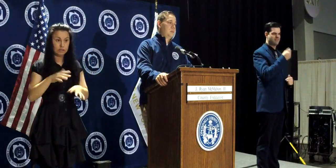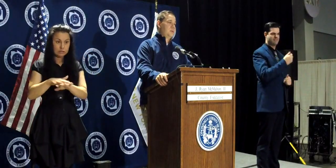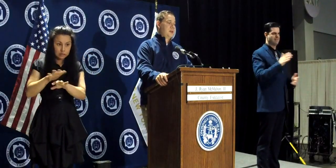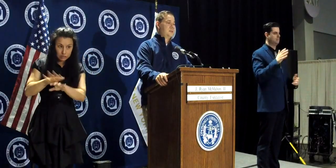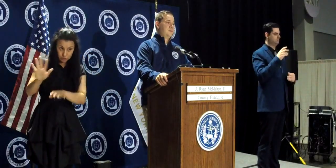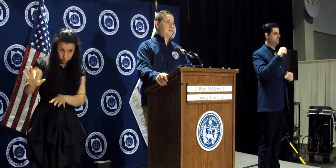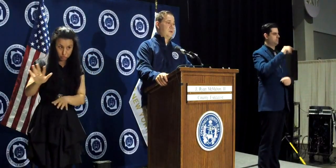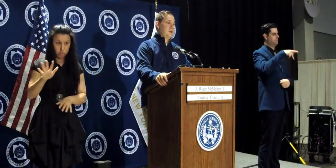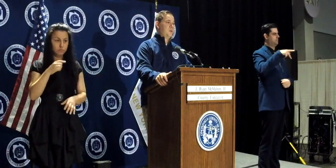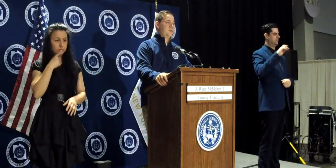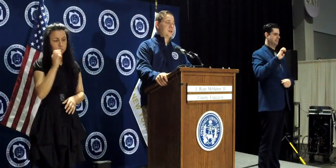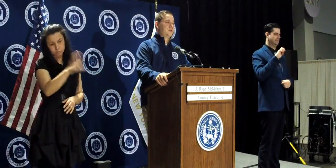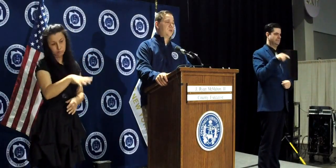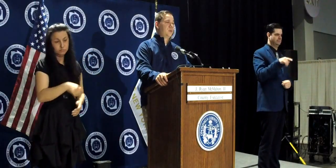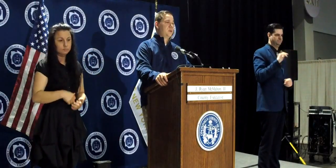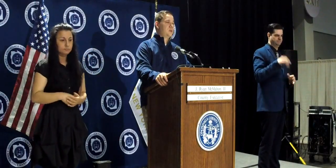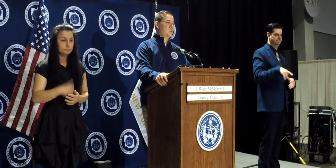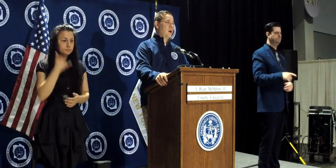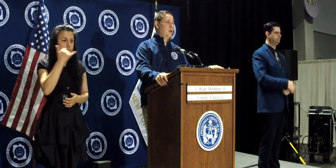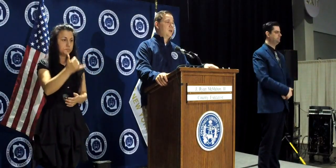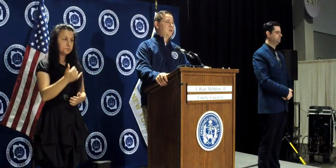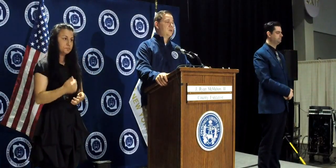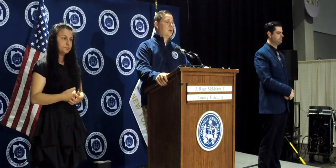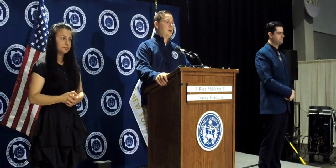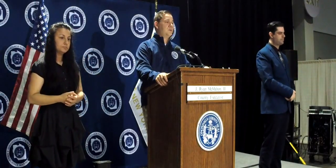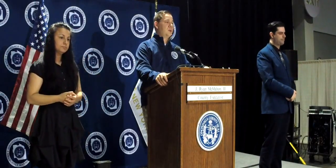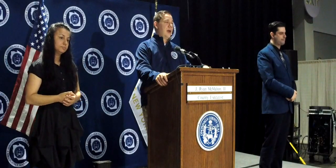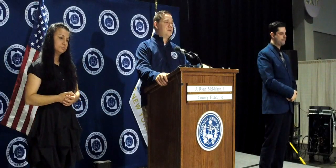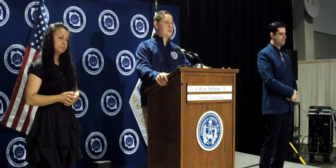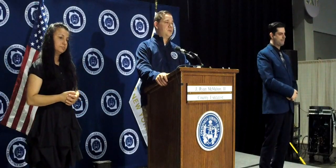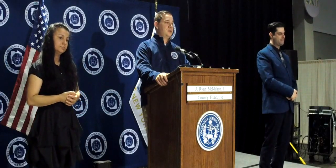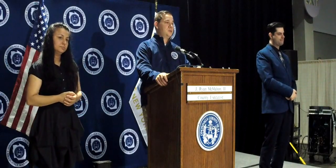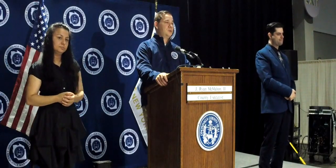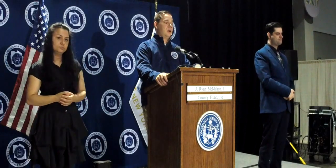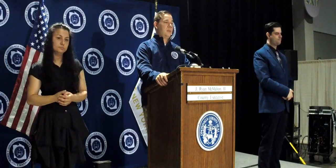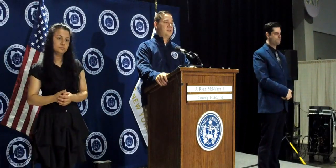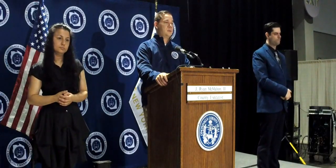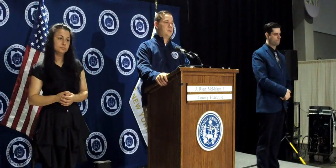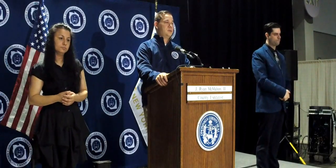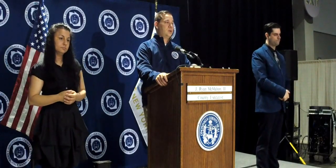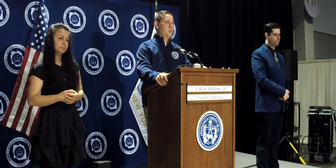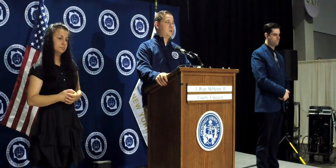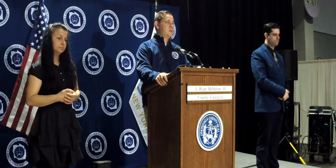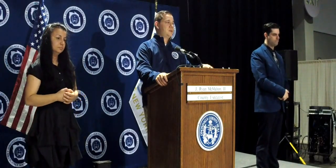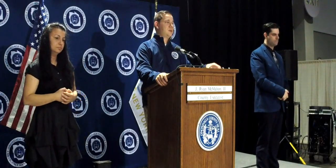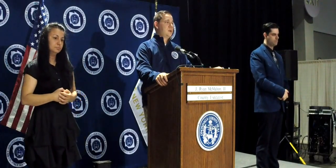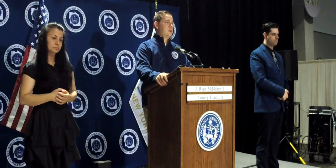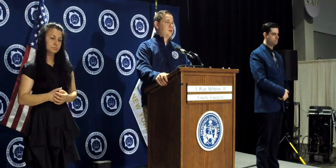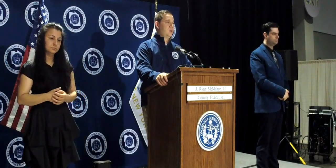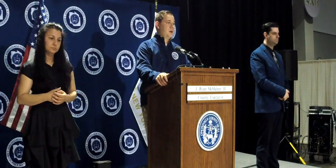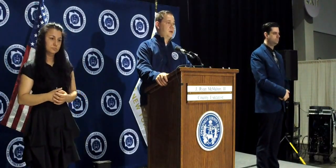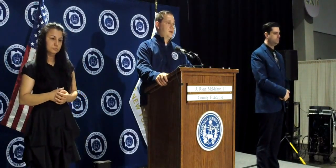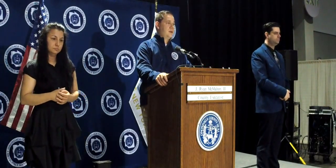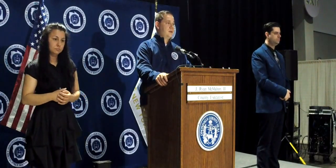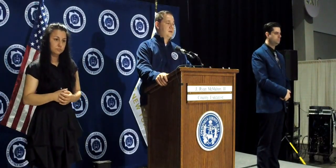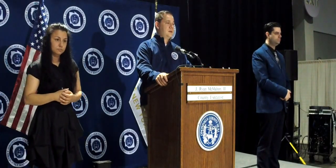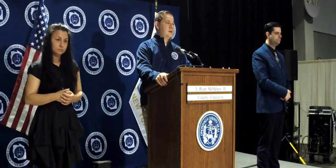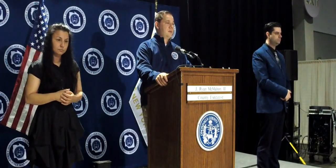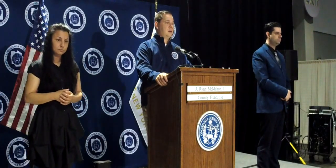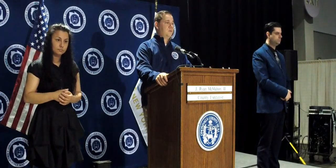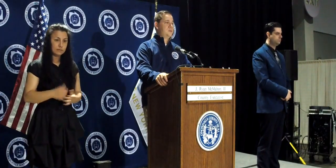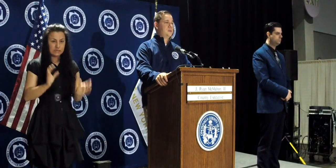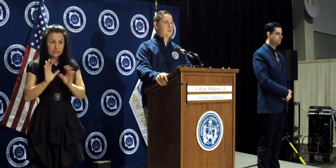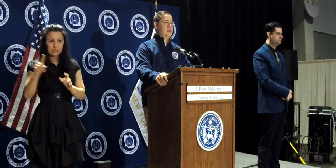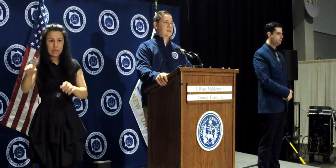certainly other protective equipment as well. So if you have some of these, you come by some of these, you're a business, you're